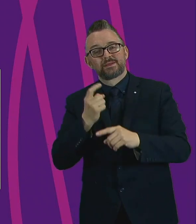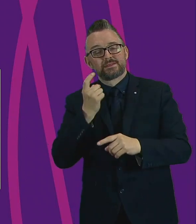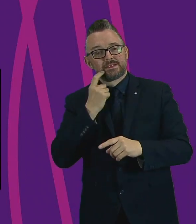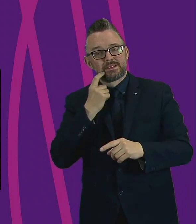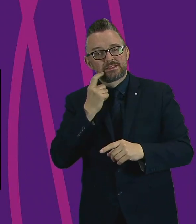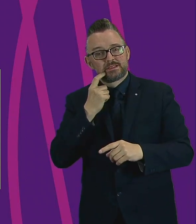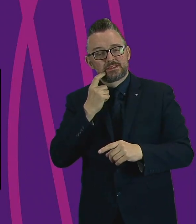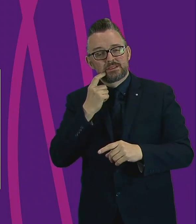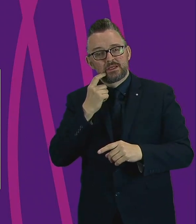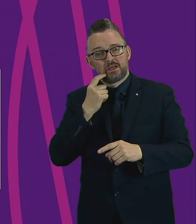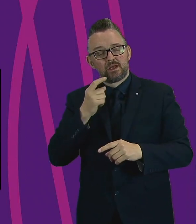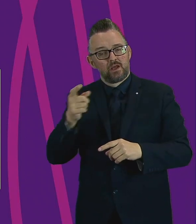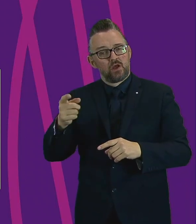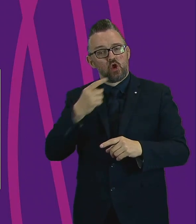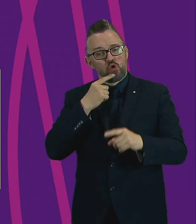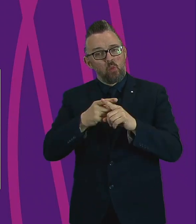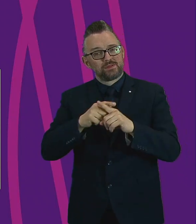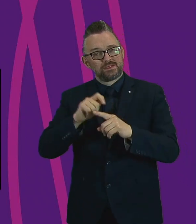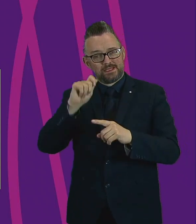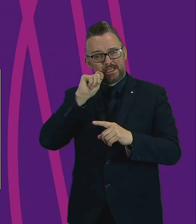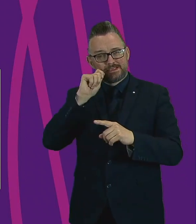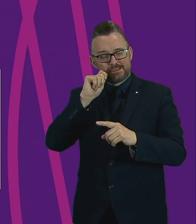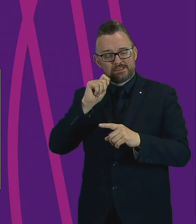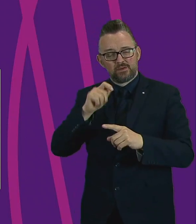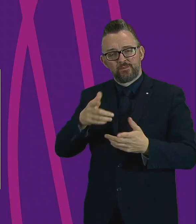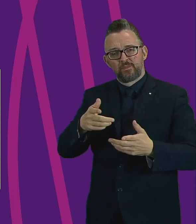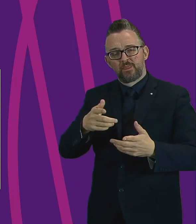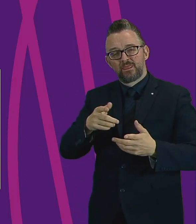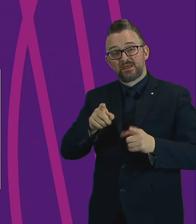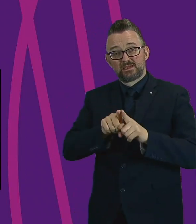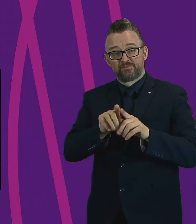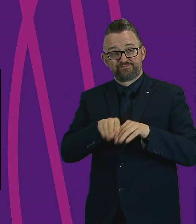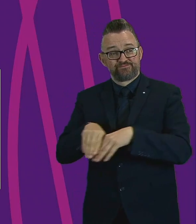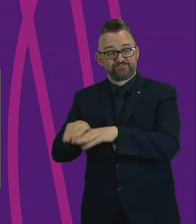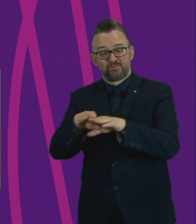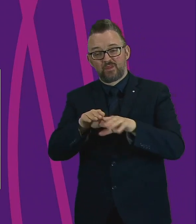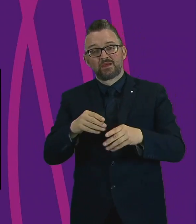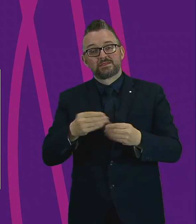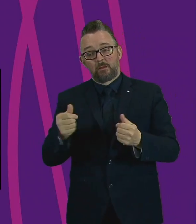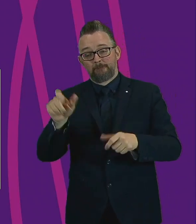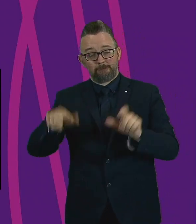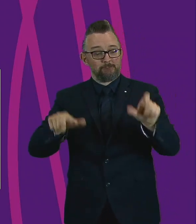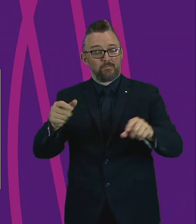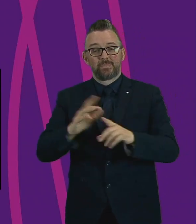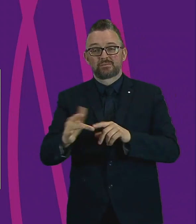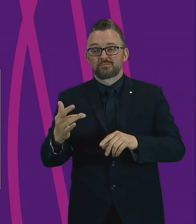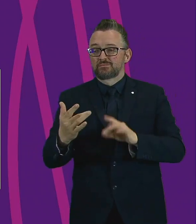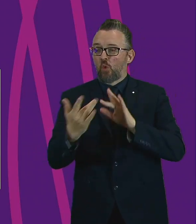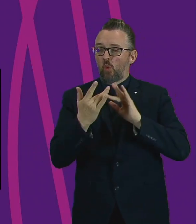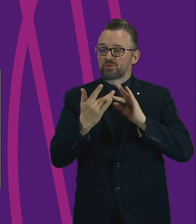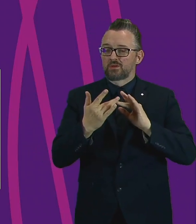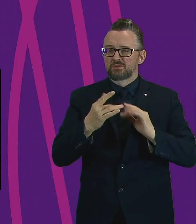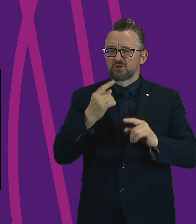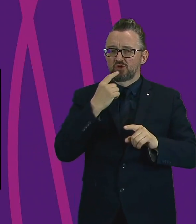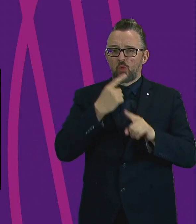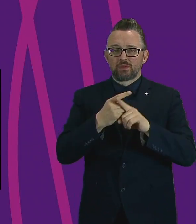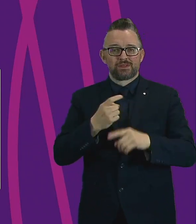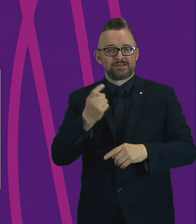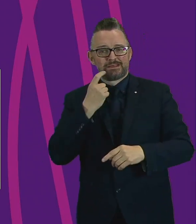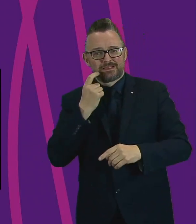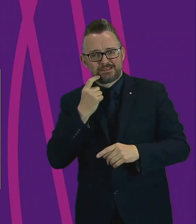Secretary's comments in regards to dentistry. Like others, I've had constituents and dentists contact me regarding dental